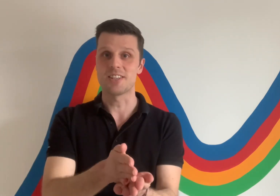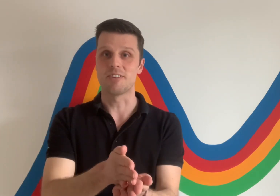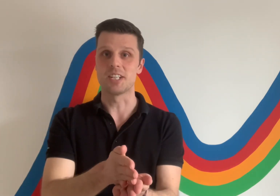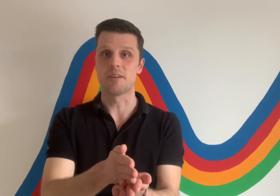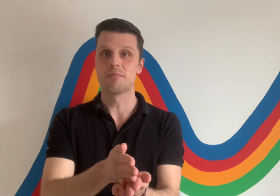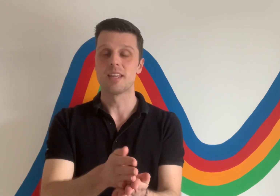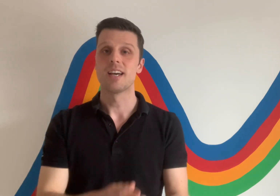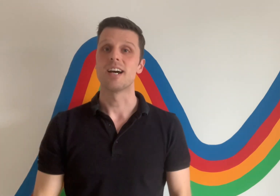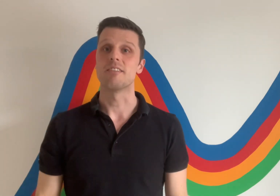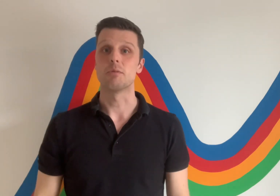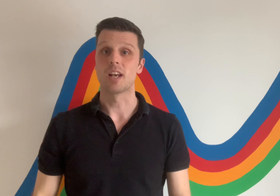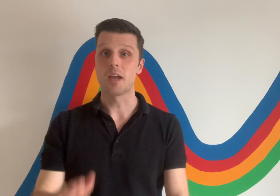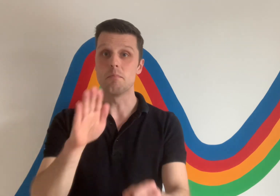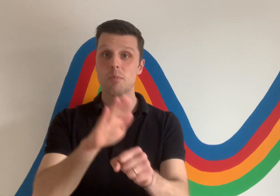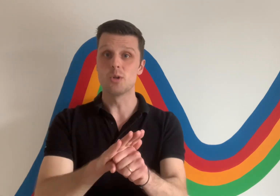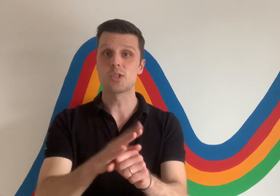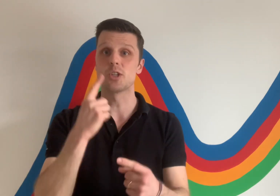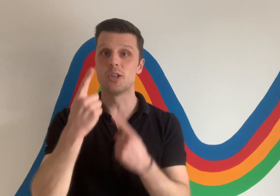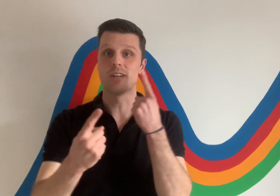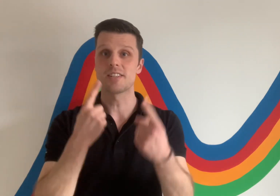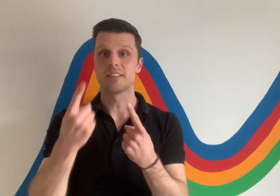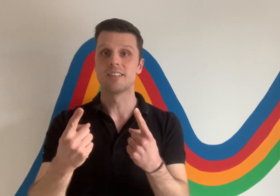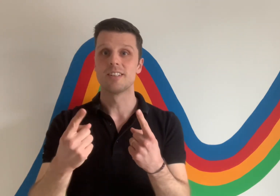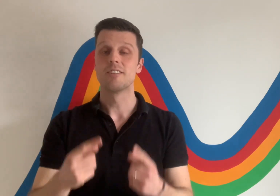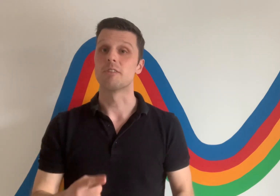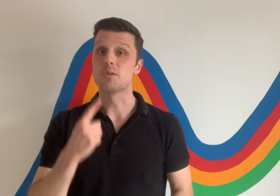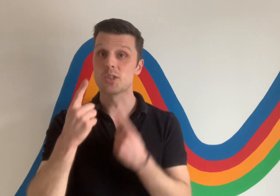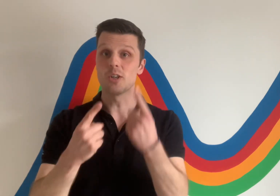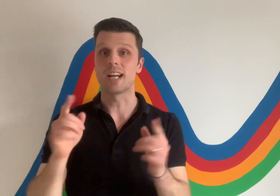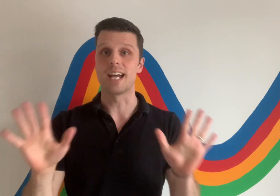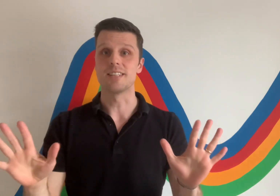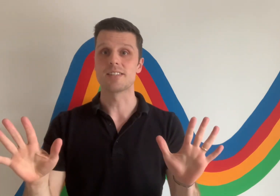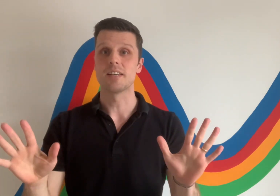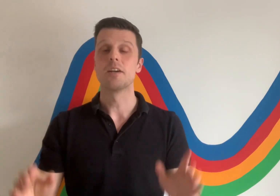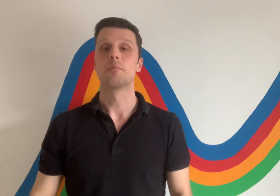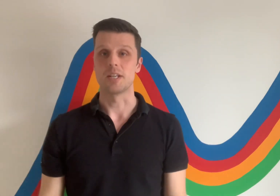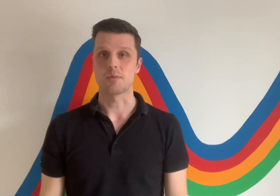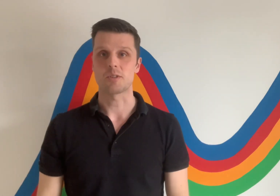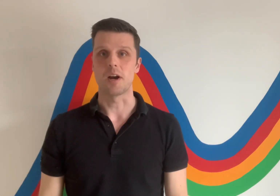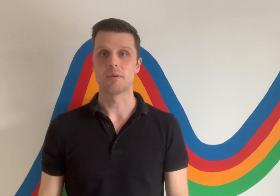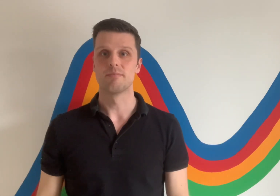video, and if you would like more stories from Story Hands, please subscribe.